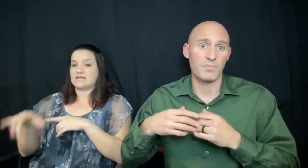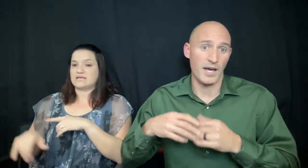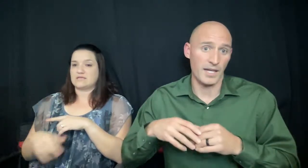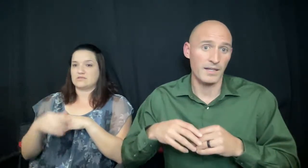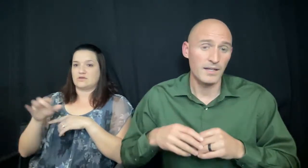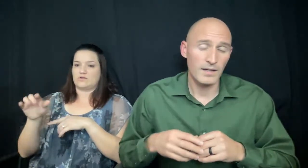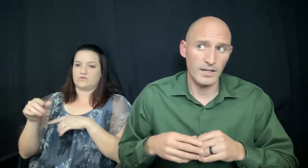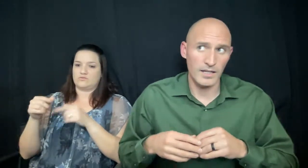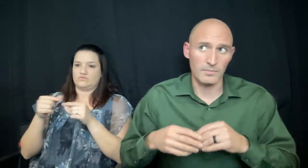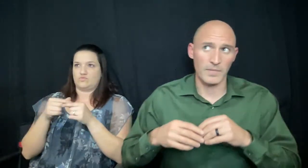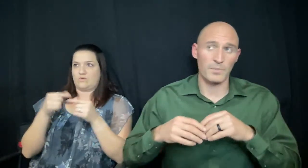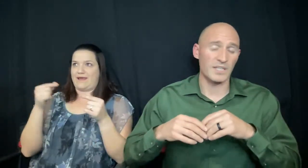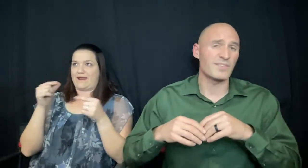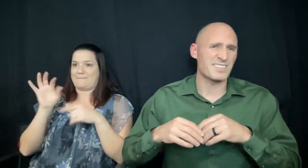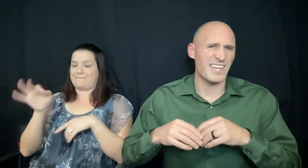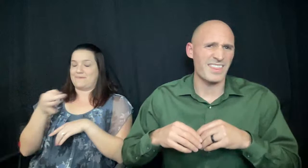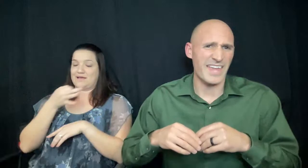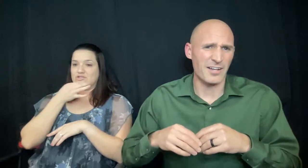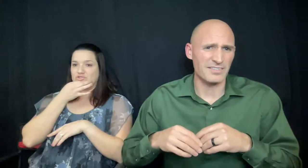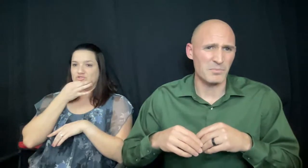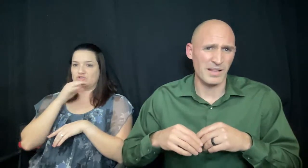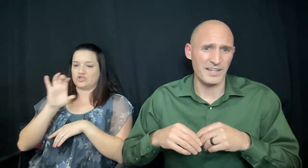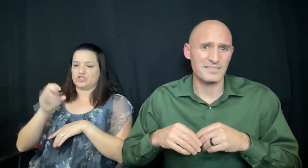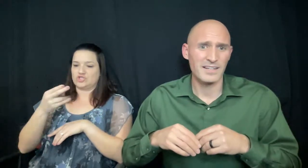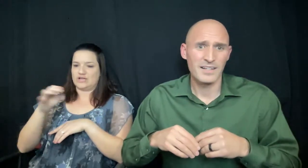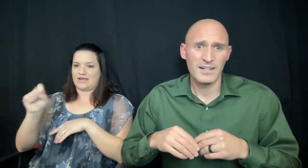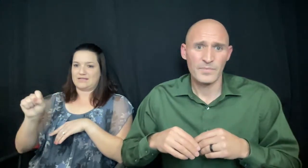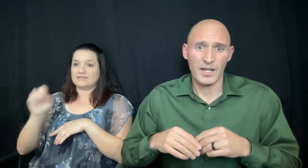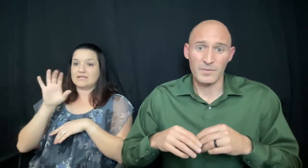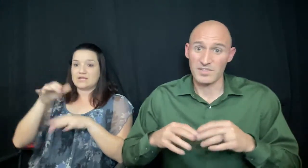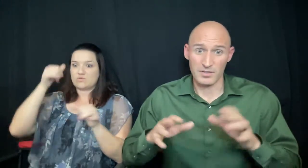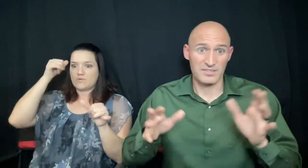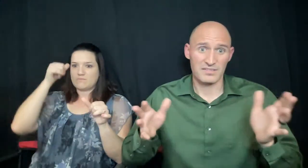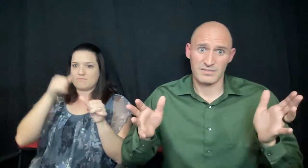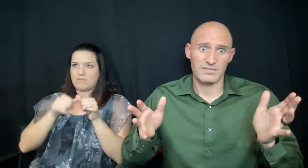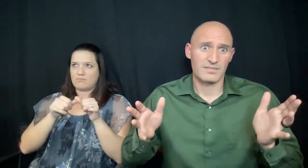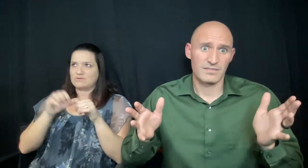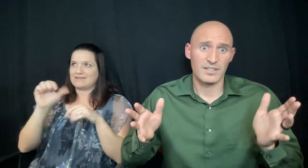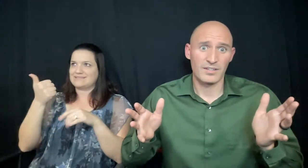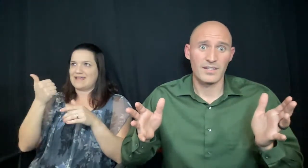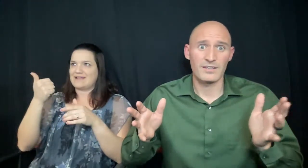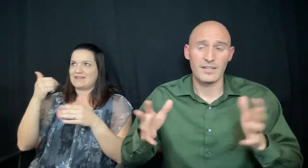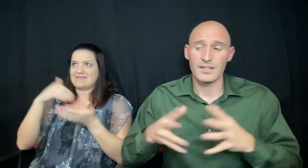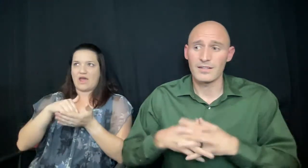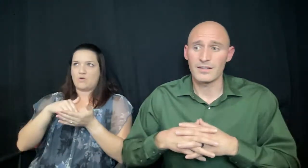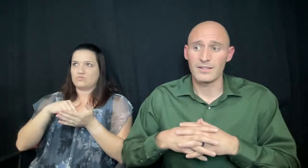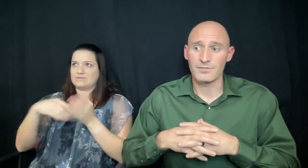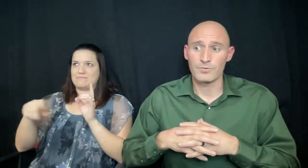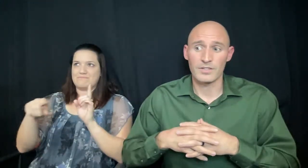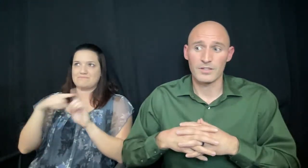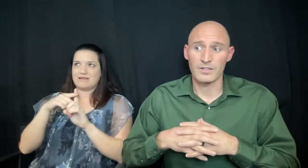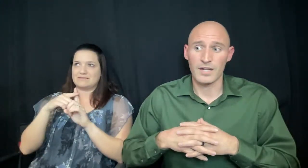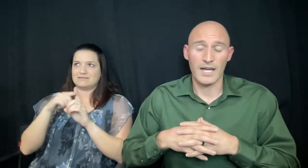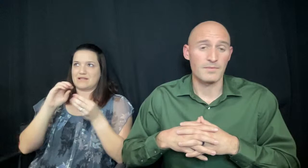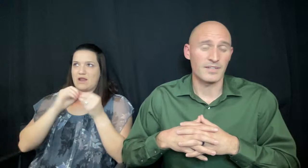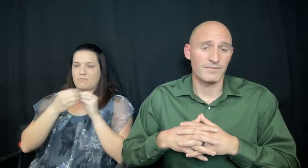pi. I believe it's 10,000 plus. So it's, he is really good at the